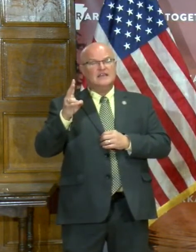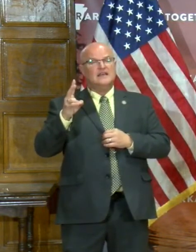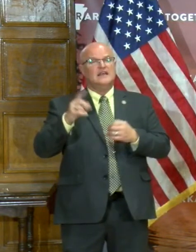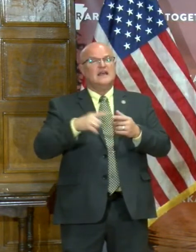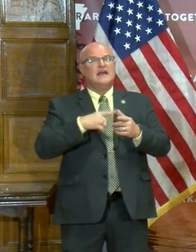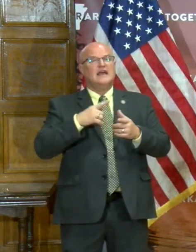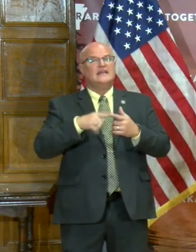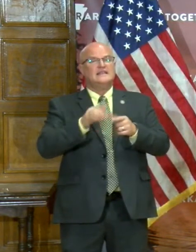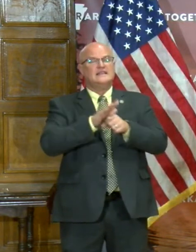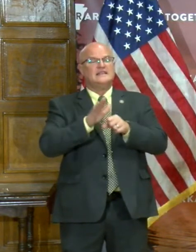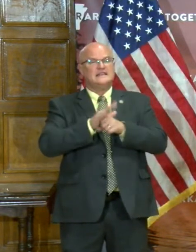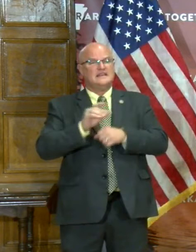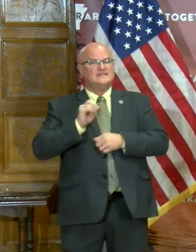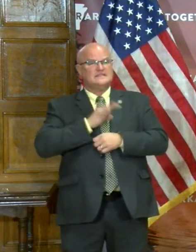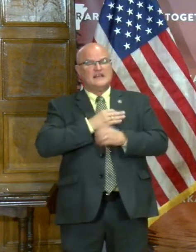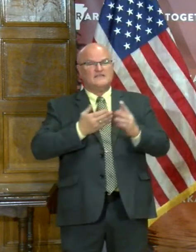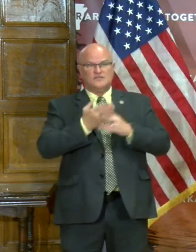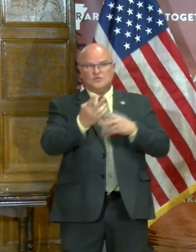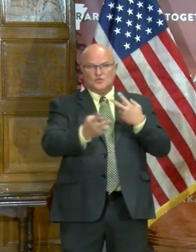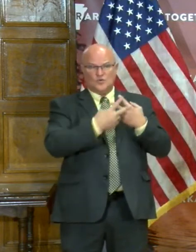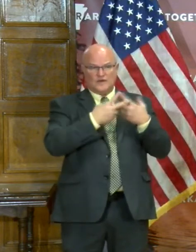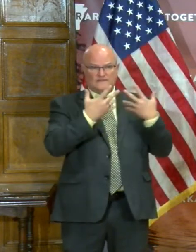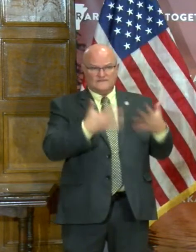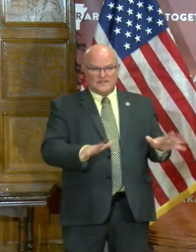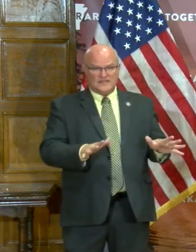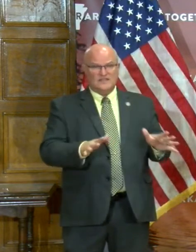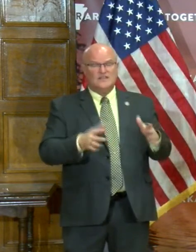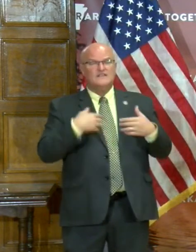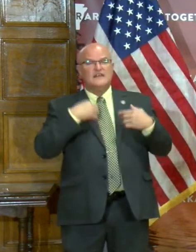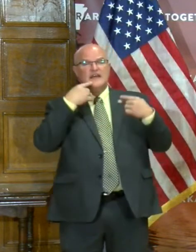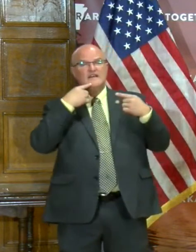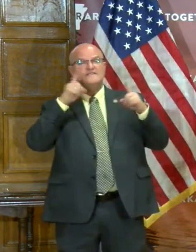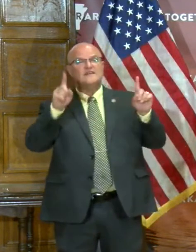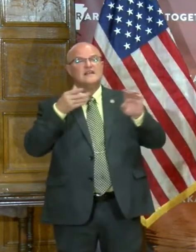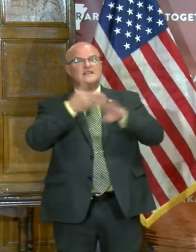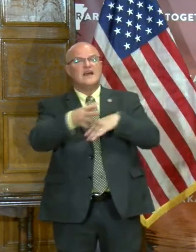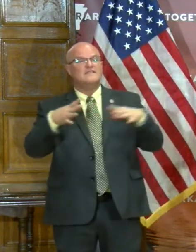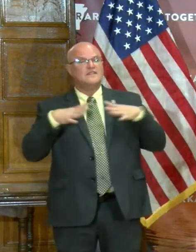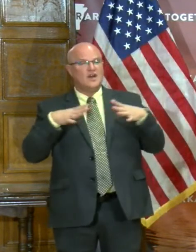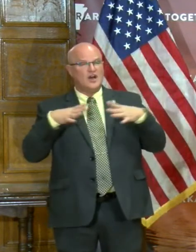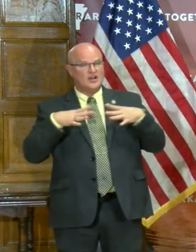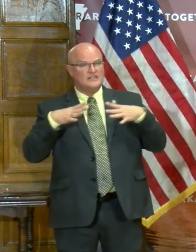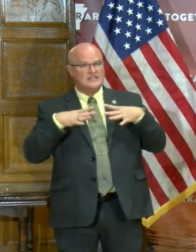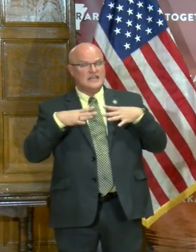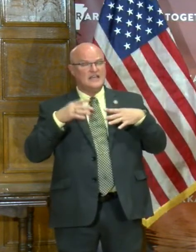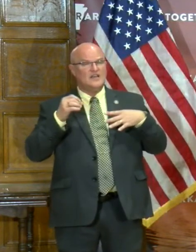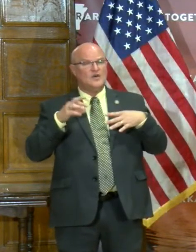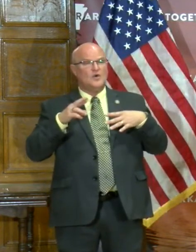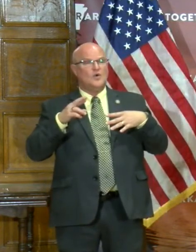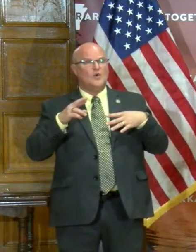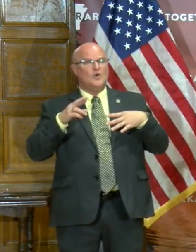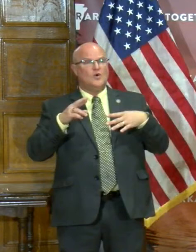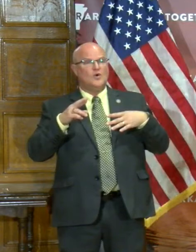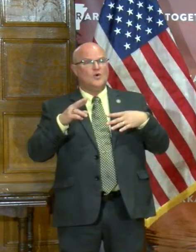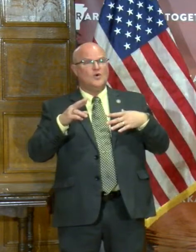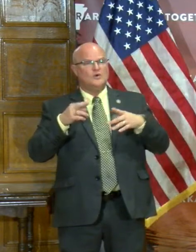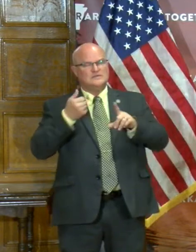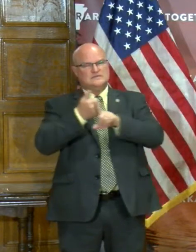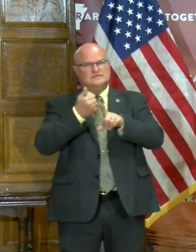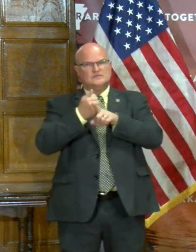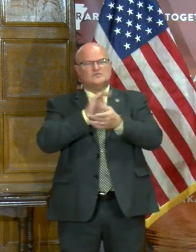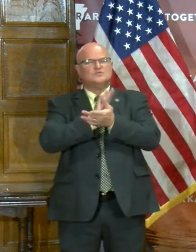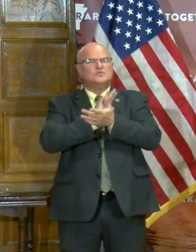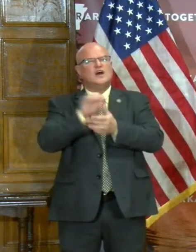and staff time to get through quarantining. Do you find this effective after the holiday, and do you suggest other school districts to do